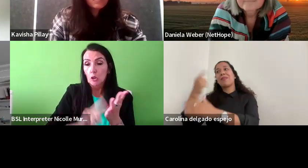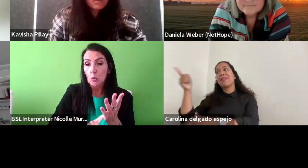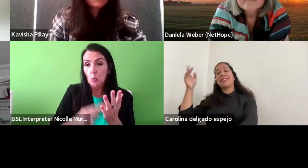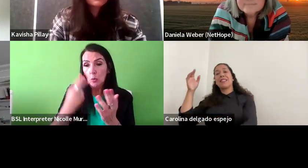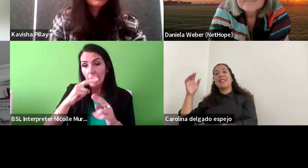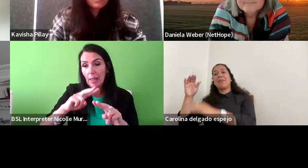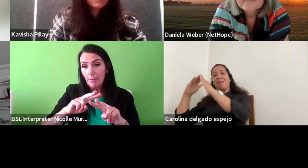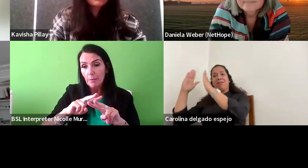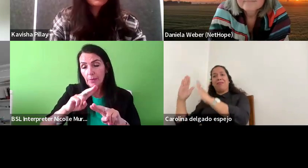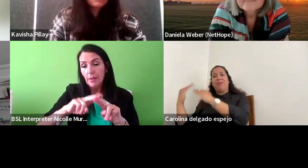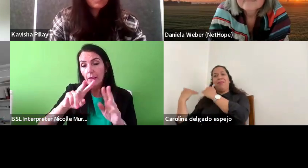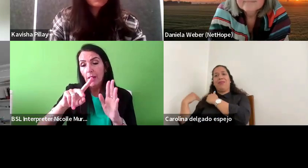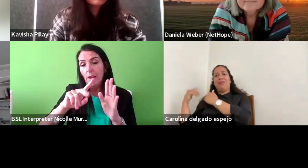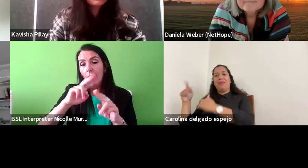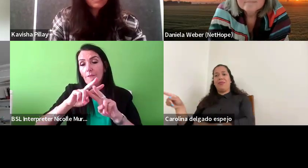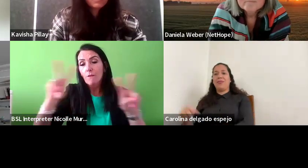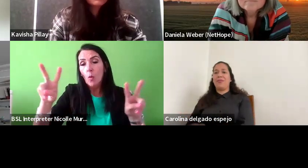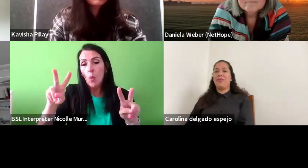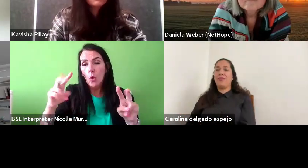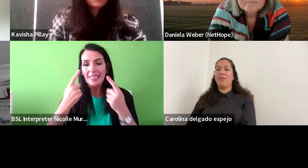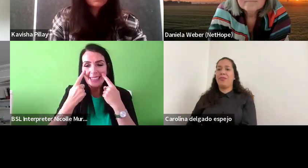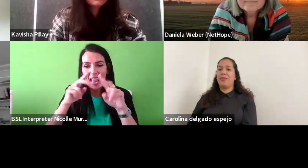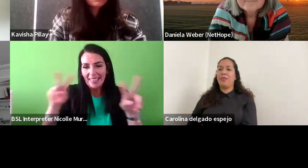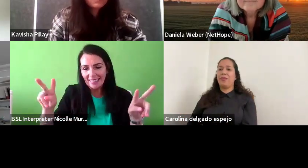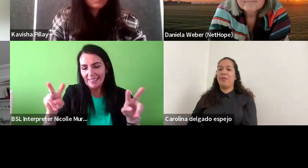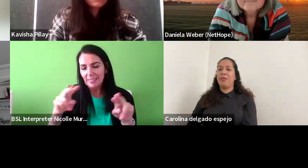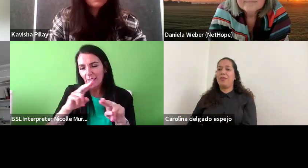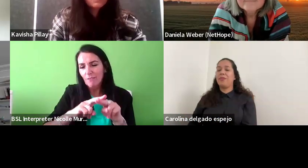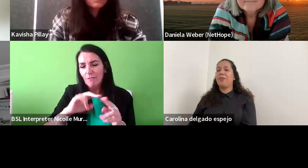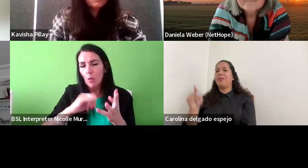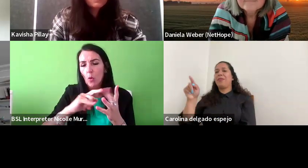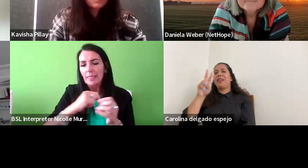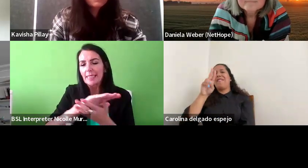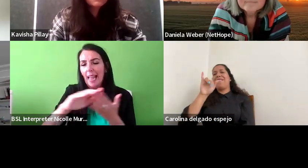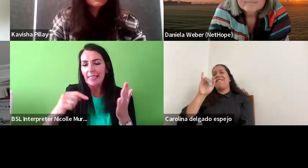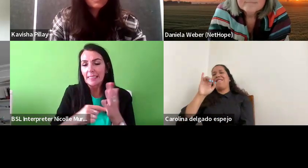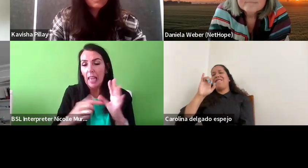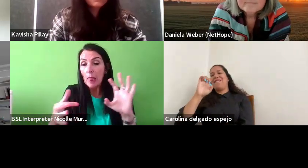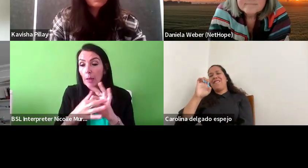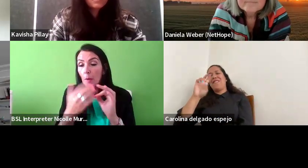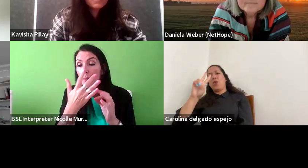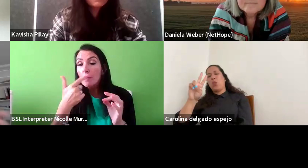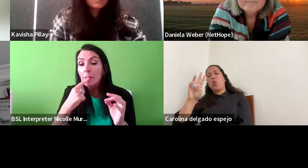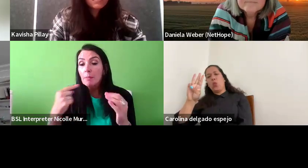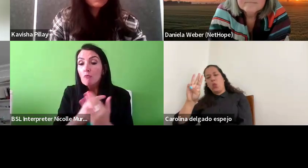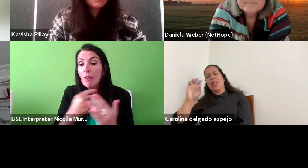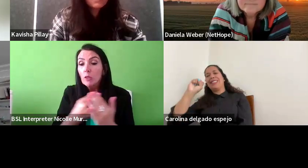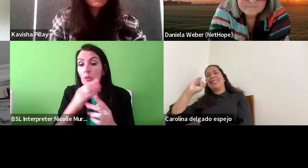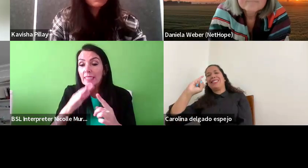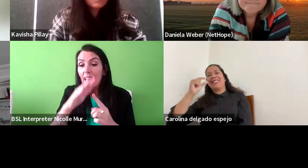basis of which they can predict now numbers of people who will be forcibly displaced in the future, so to speak, based